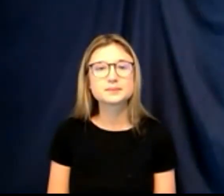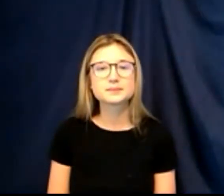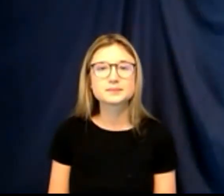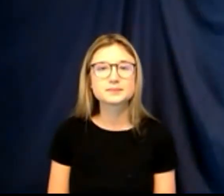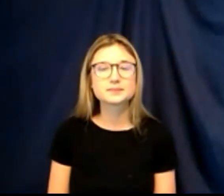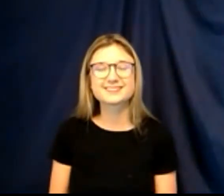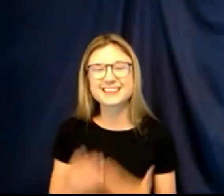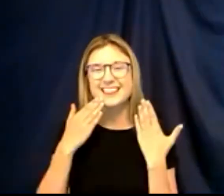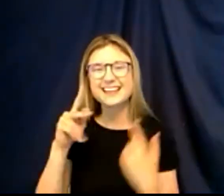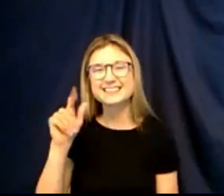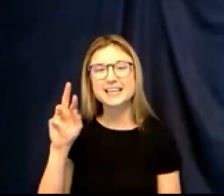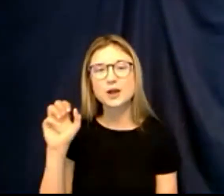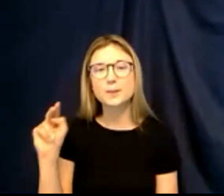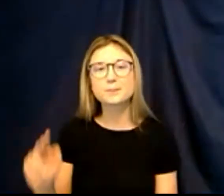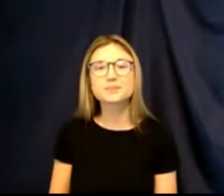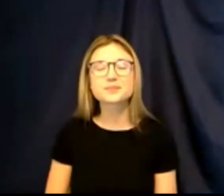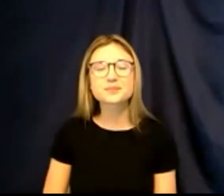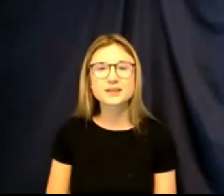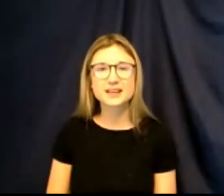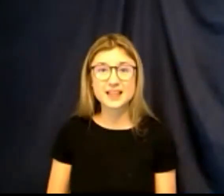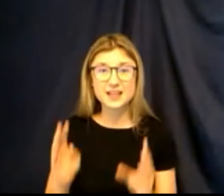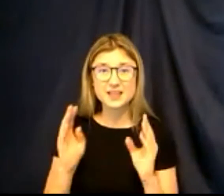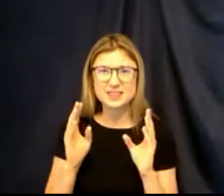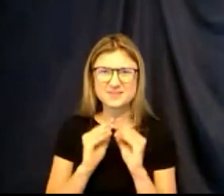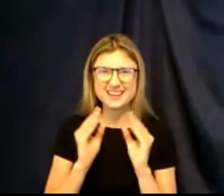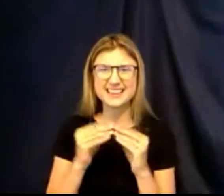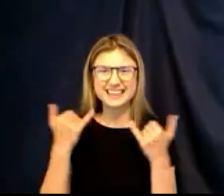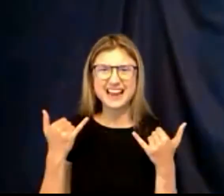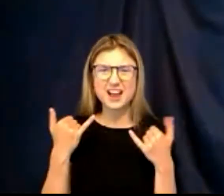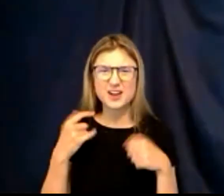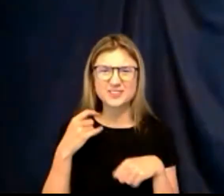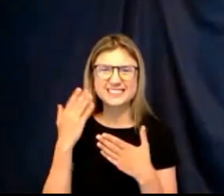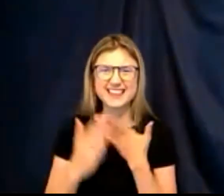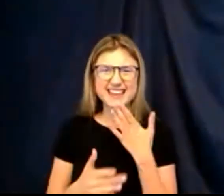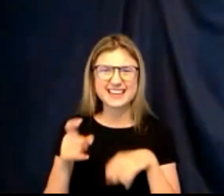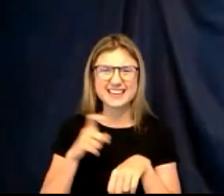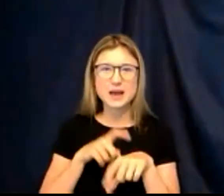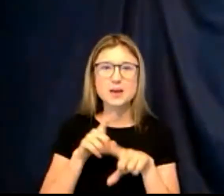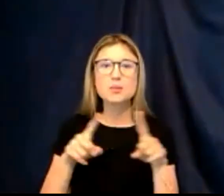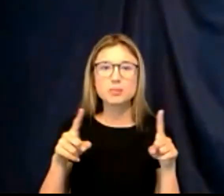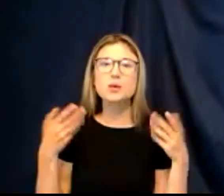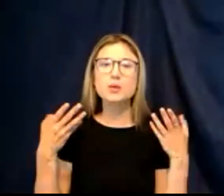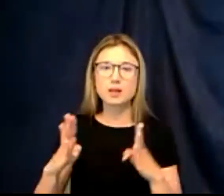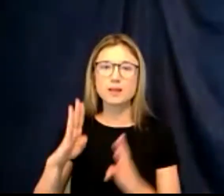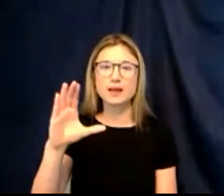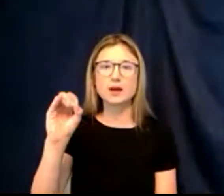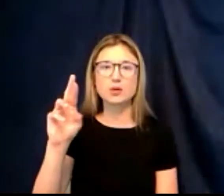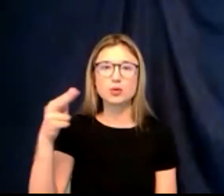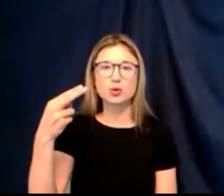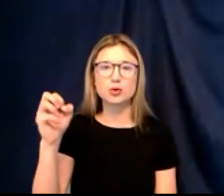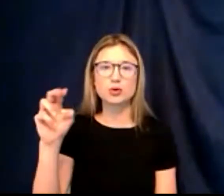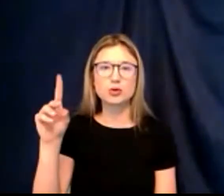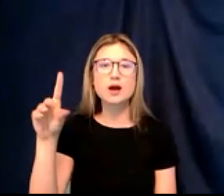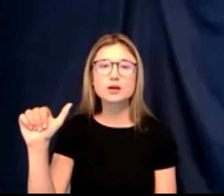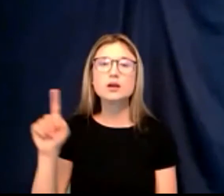Thanks, Karen. And the meeting we're actually at our end time, but we want to give Ms. Karonda Corley a chance to make her